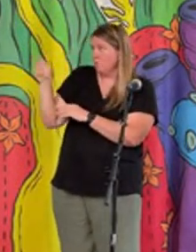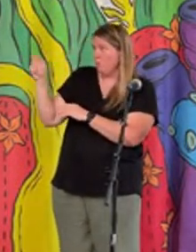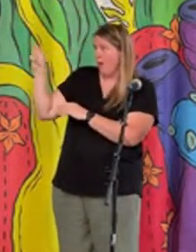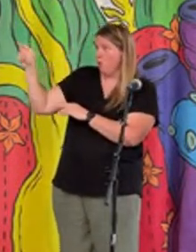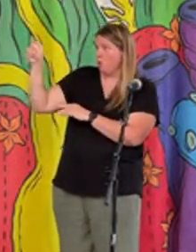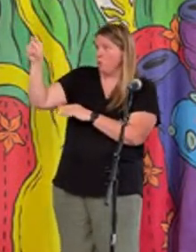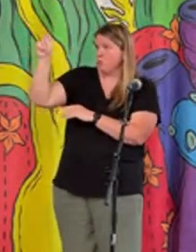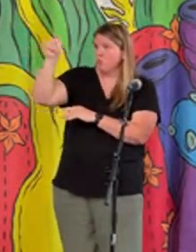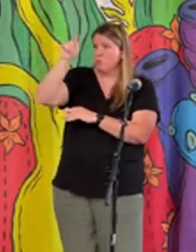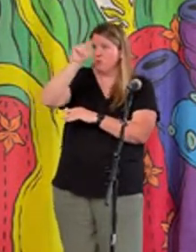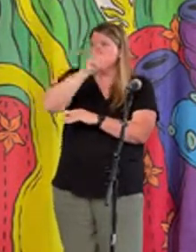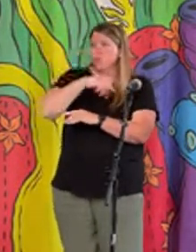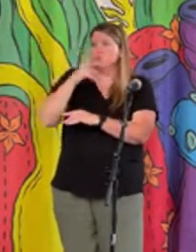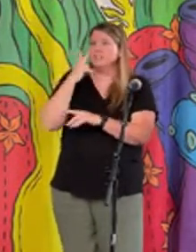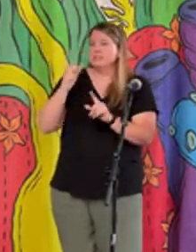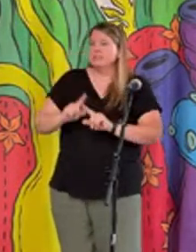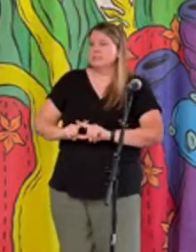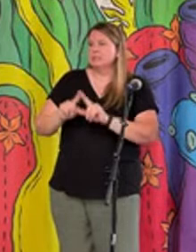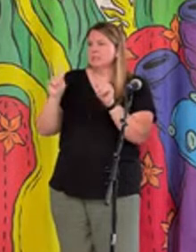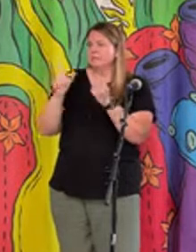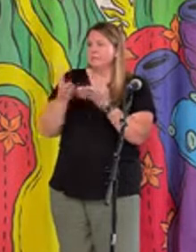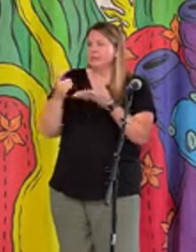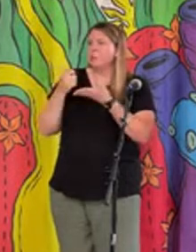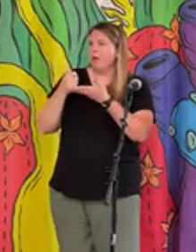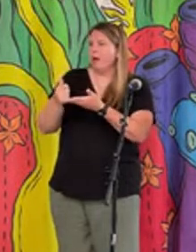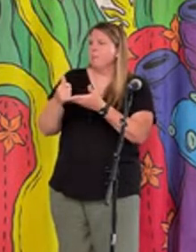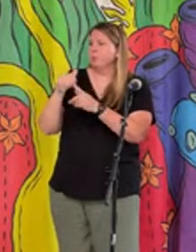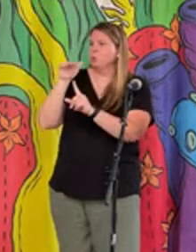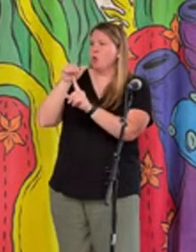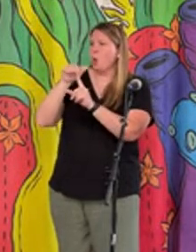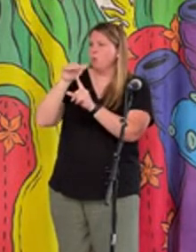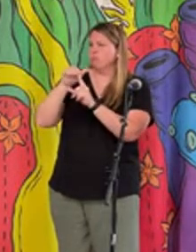different things that'll help you know about these events.